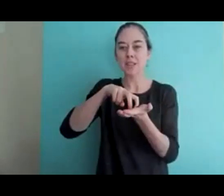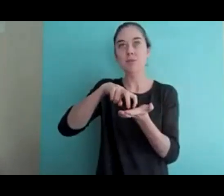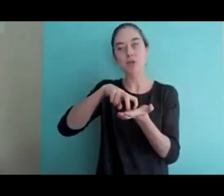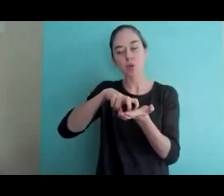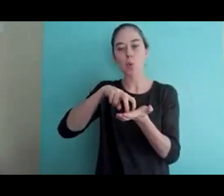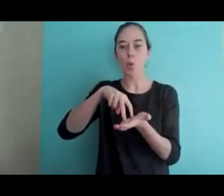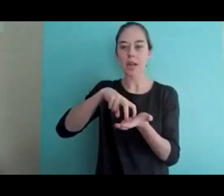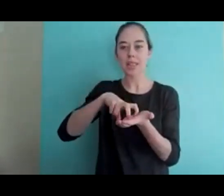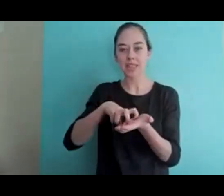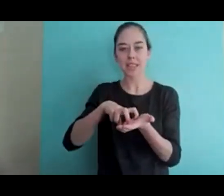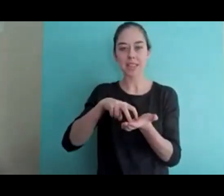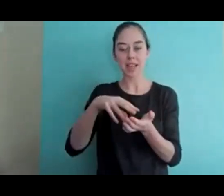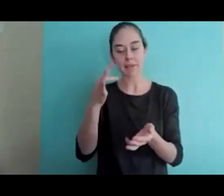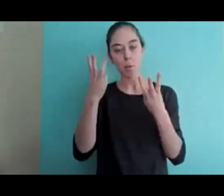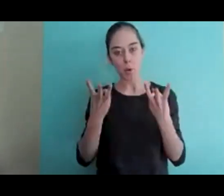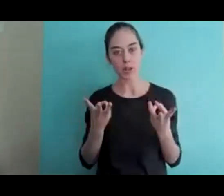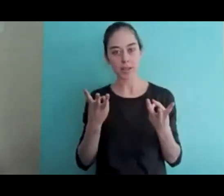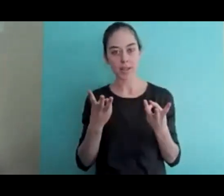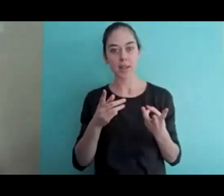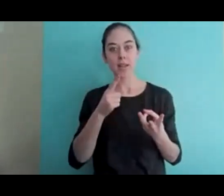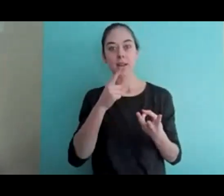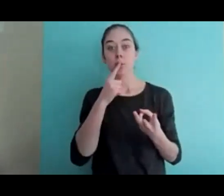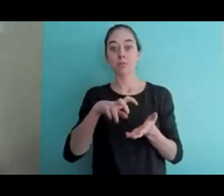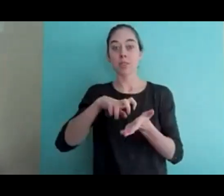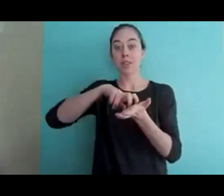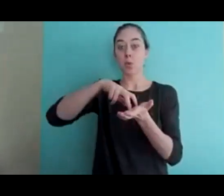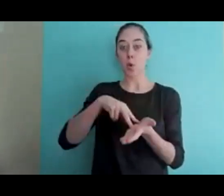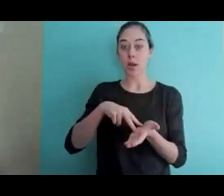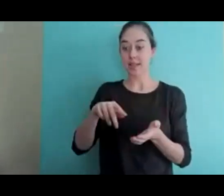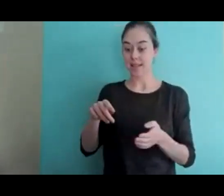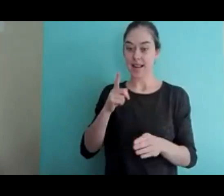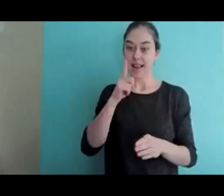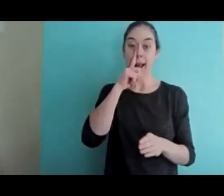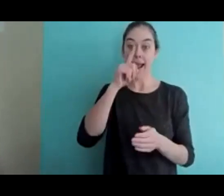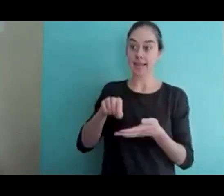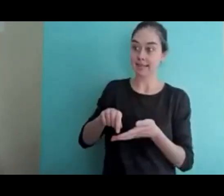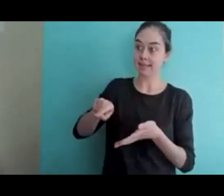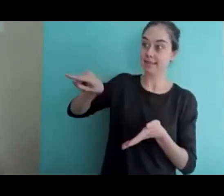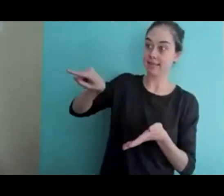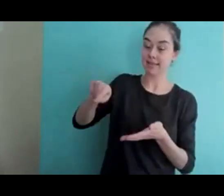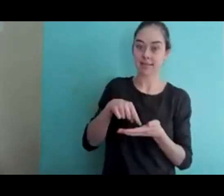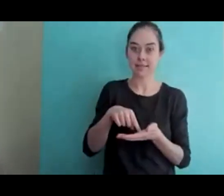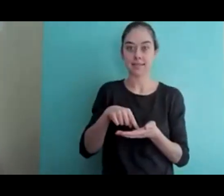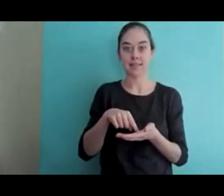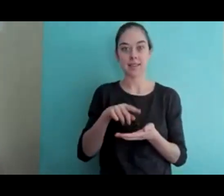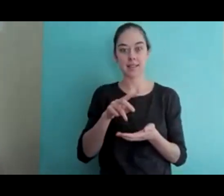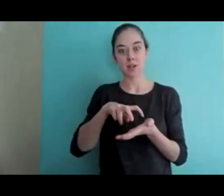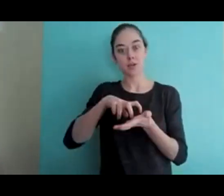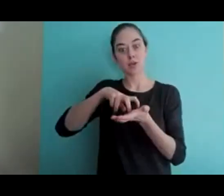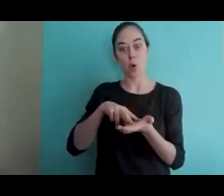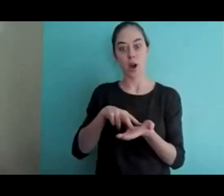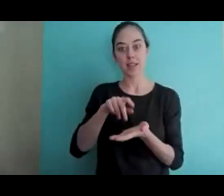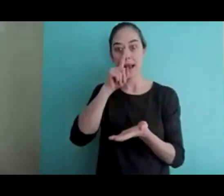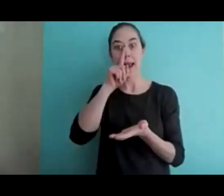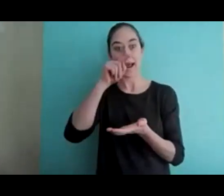just do normal squats. But this one is squat, lateral raise, squat, lateral raise. So your leg